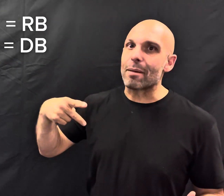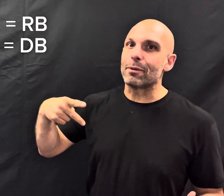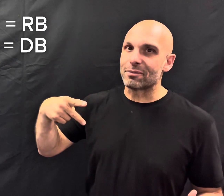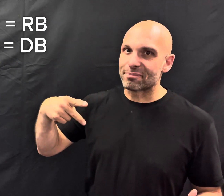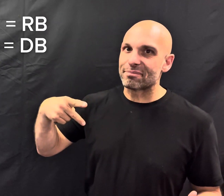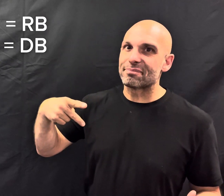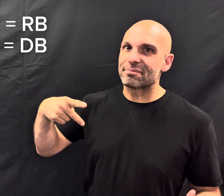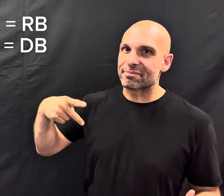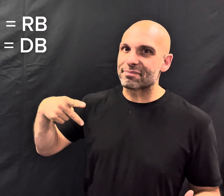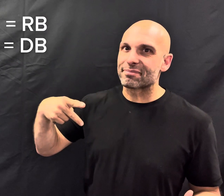Pepper.